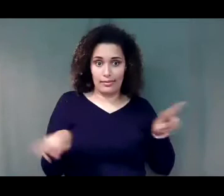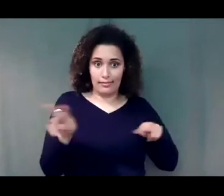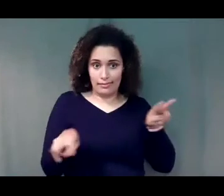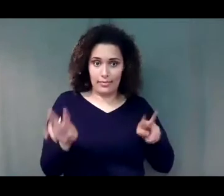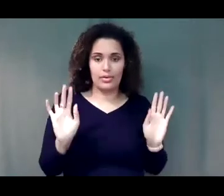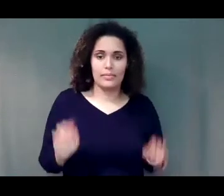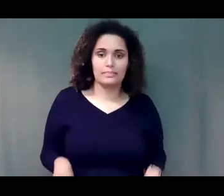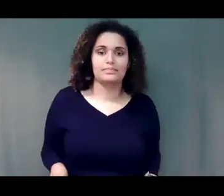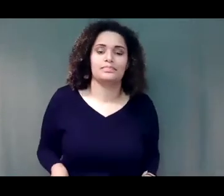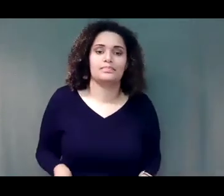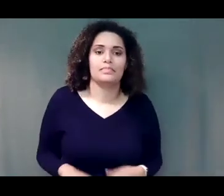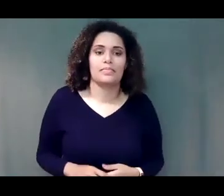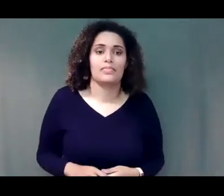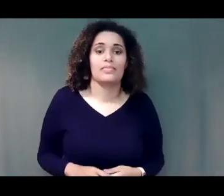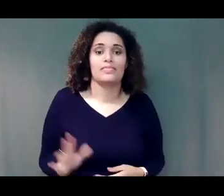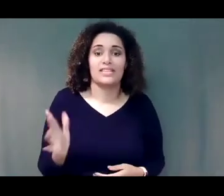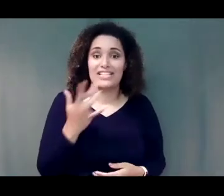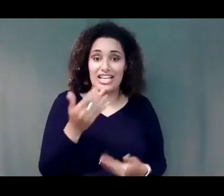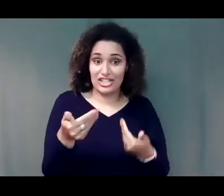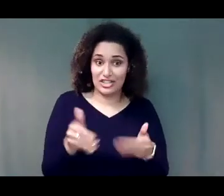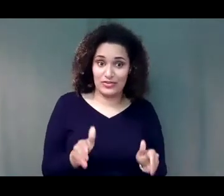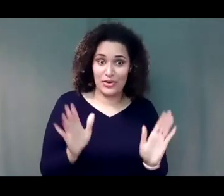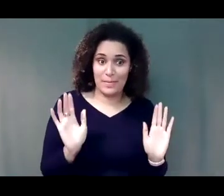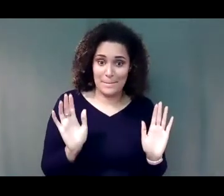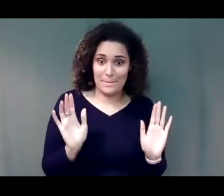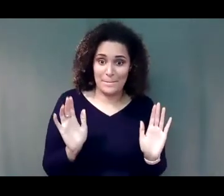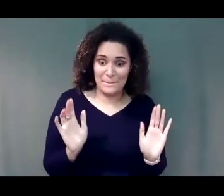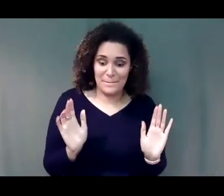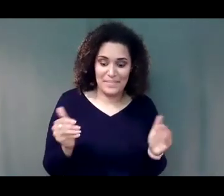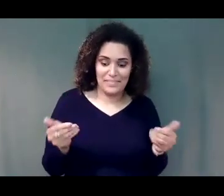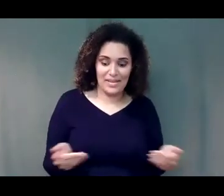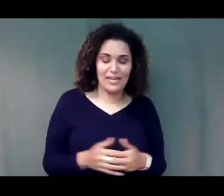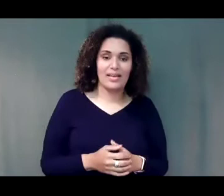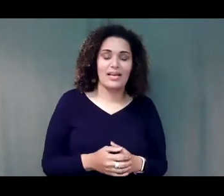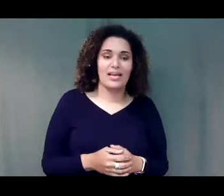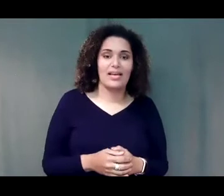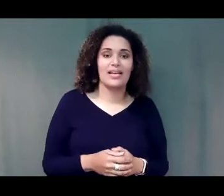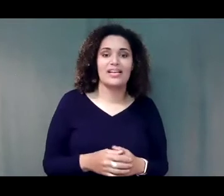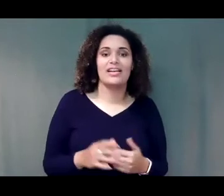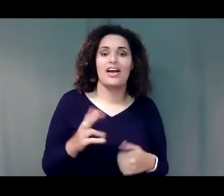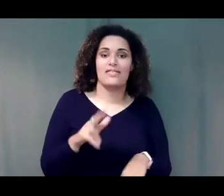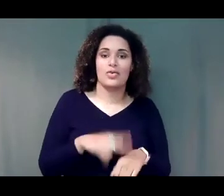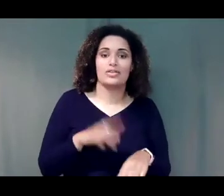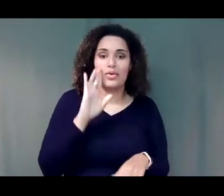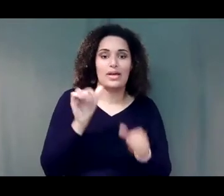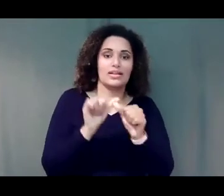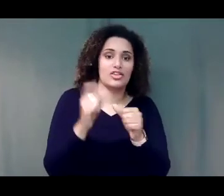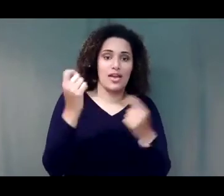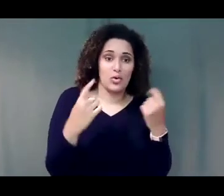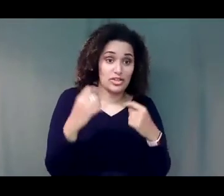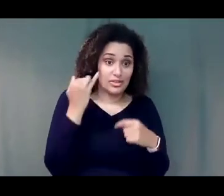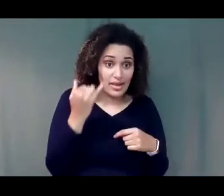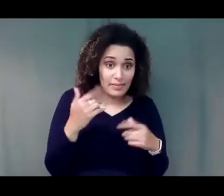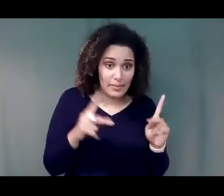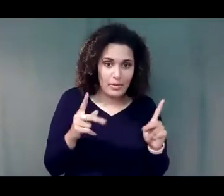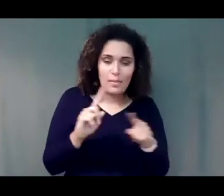Yeah. So tasting room, we're getting prompts on the tasting room. So of course, we'll keep doing questions if people have them, but I think we're